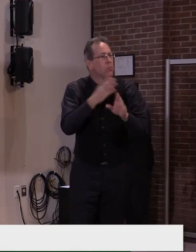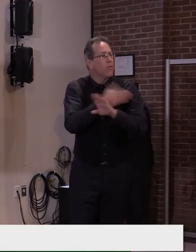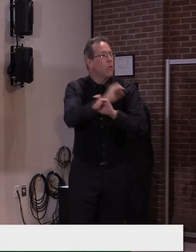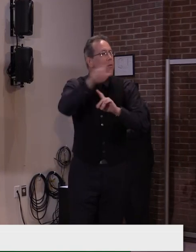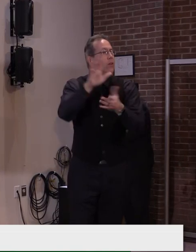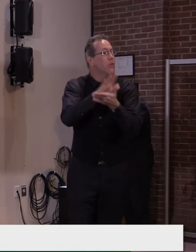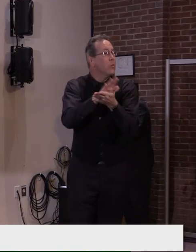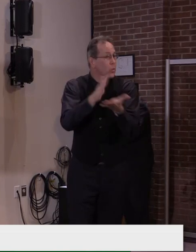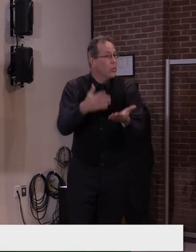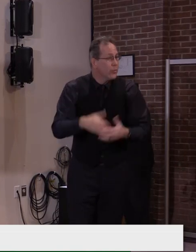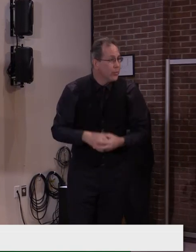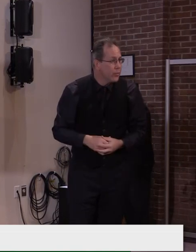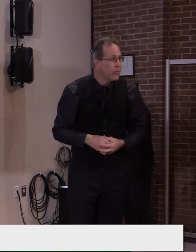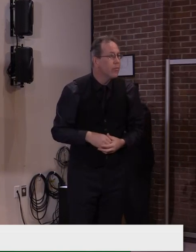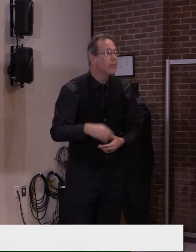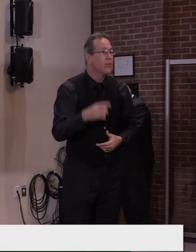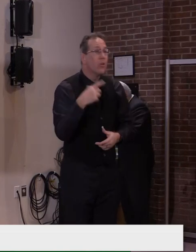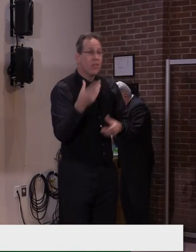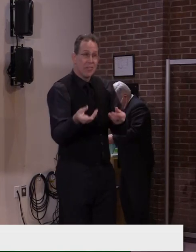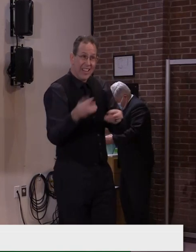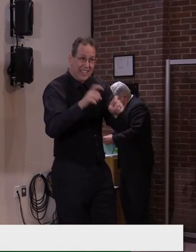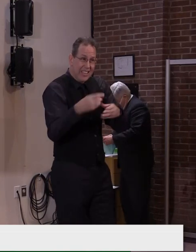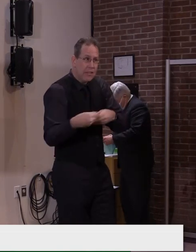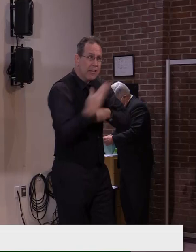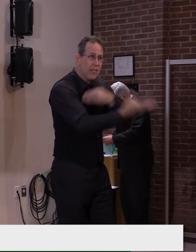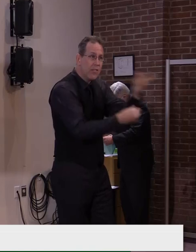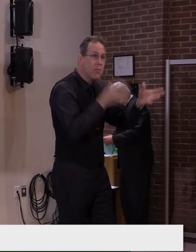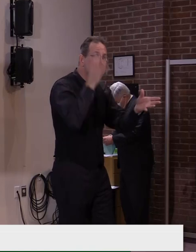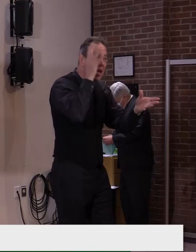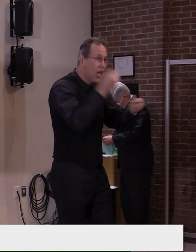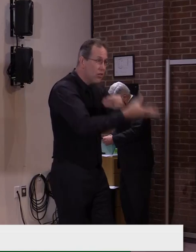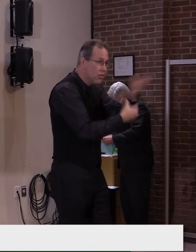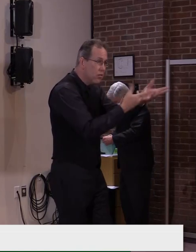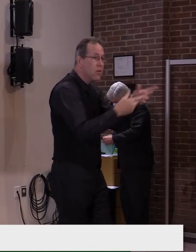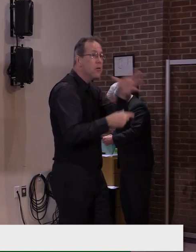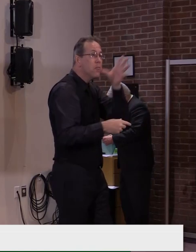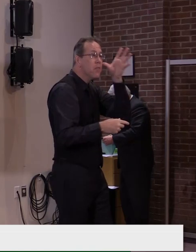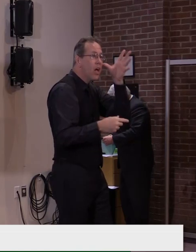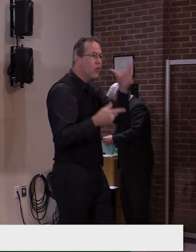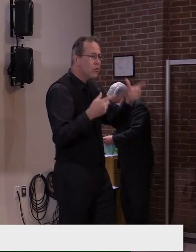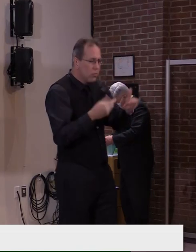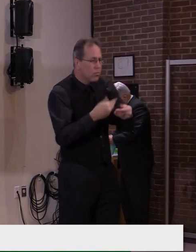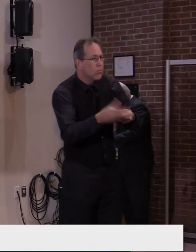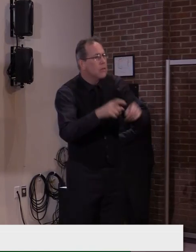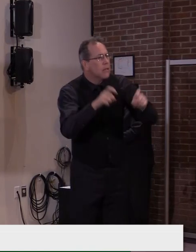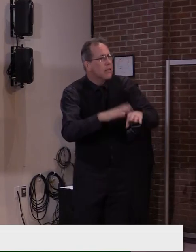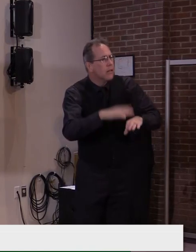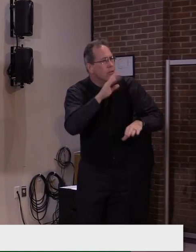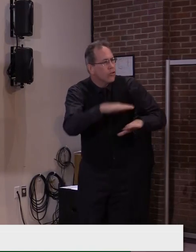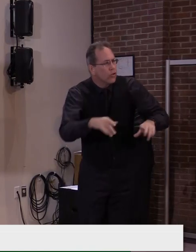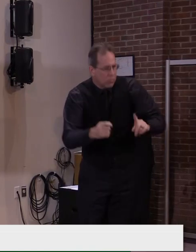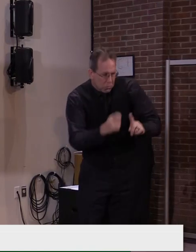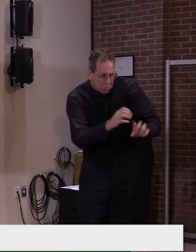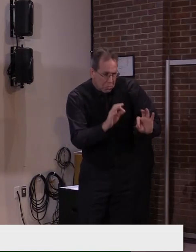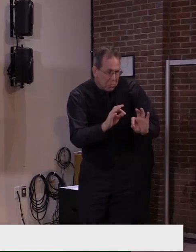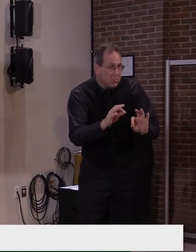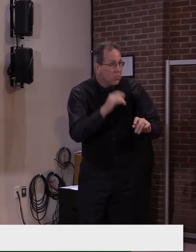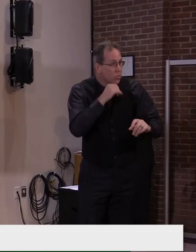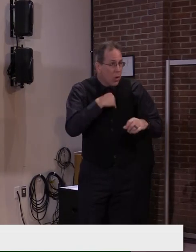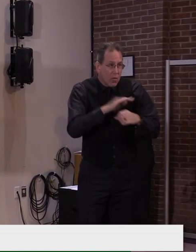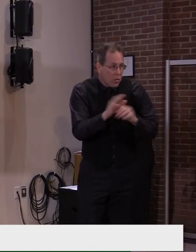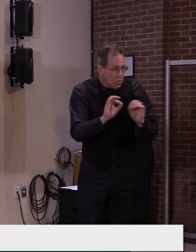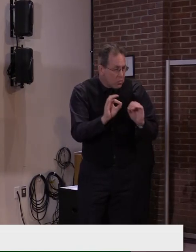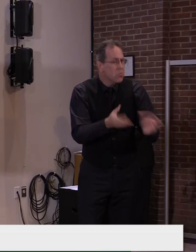parents to get at-home tests for their kids before returning to class. Again, we're working as